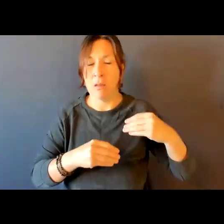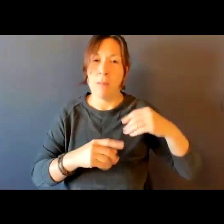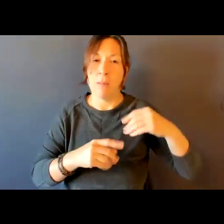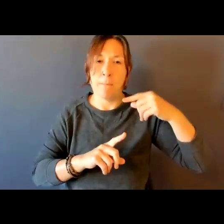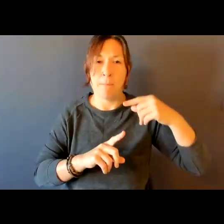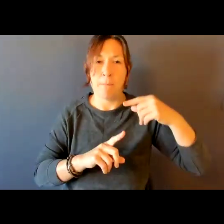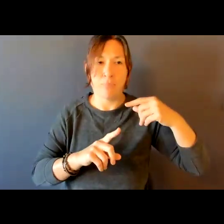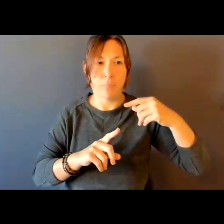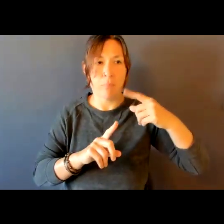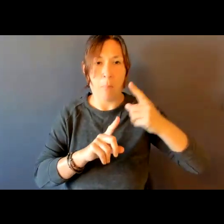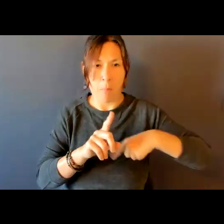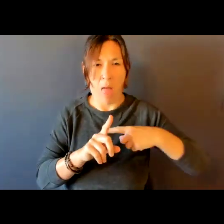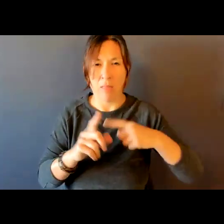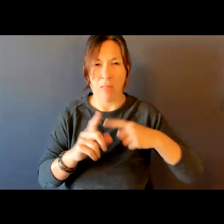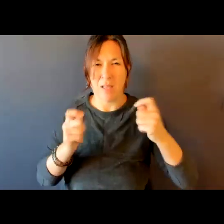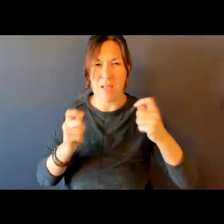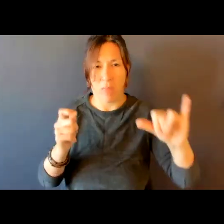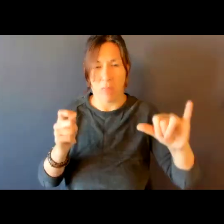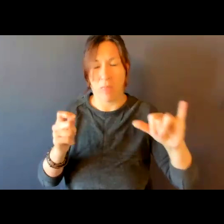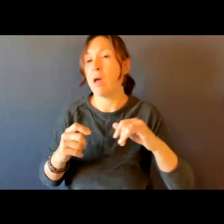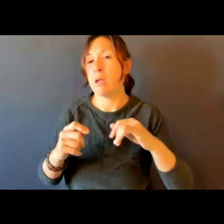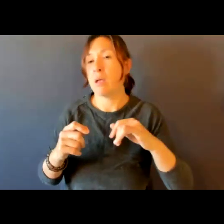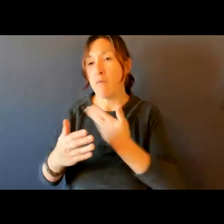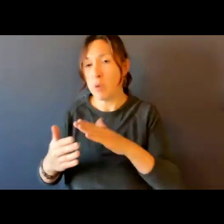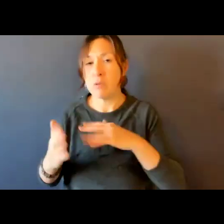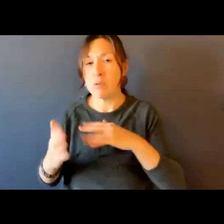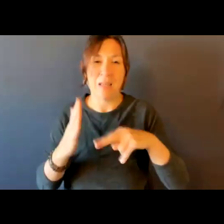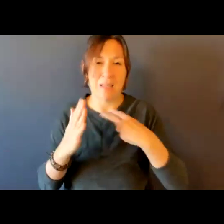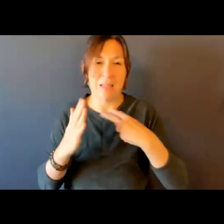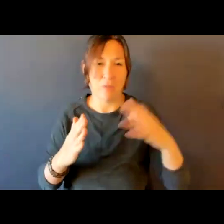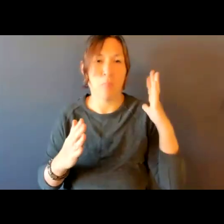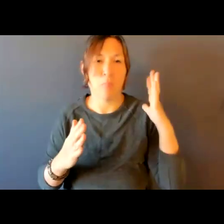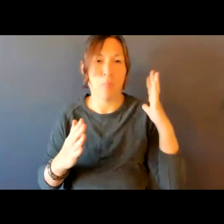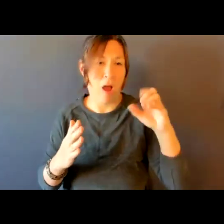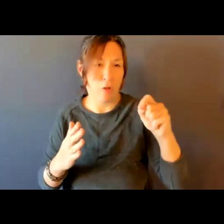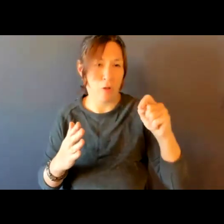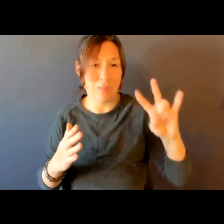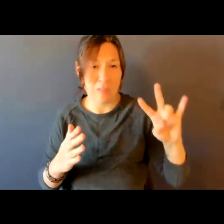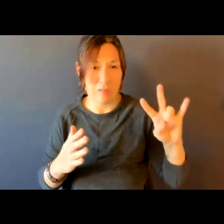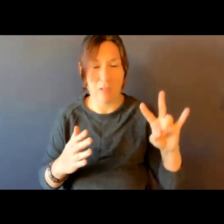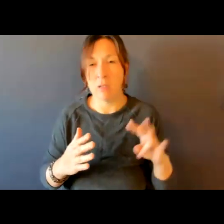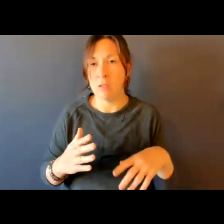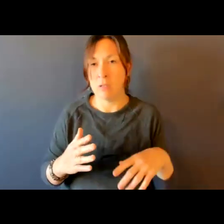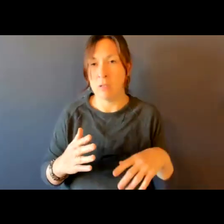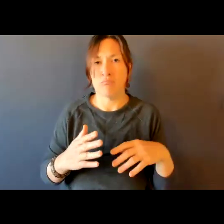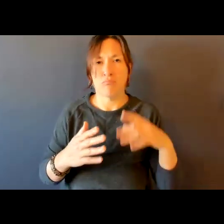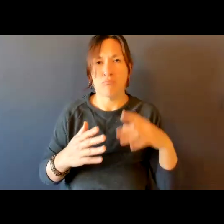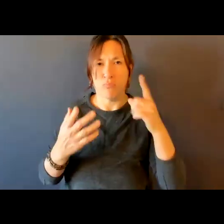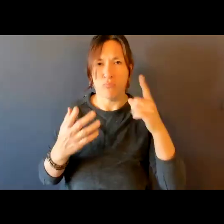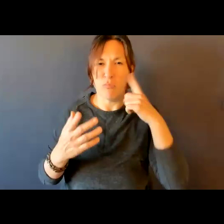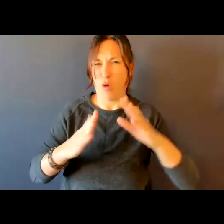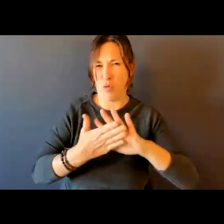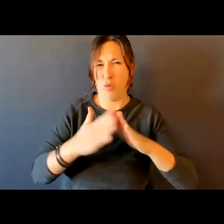with music, dancing, and presentations from members of the school community. School leader